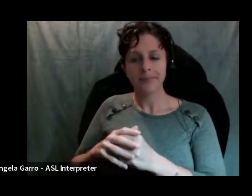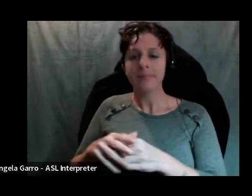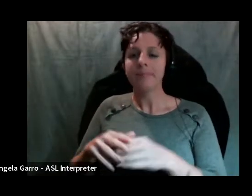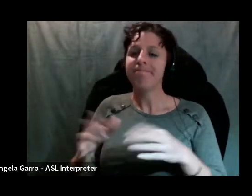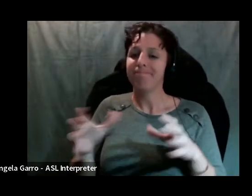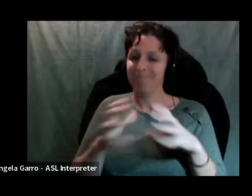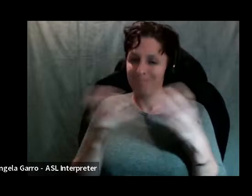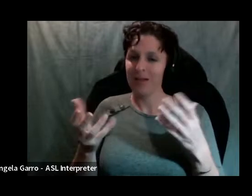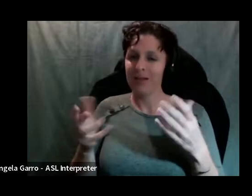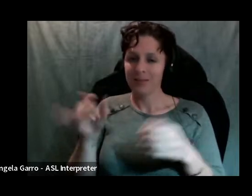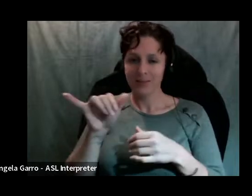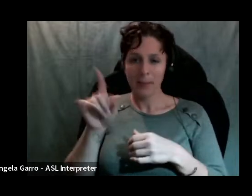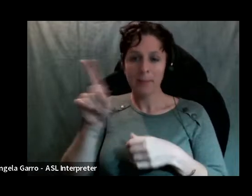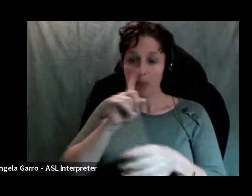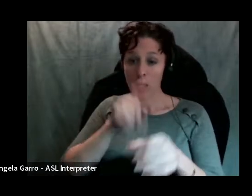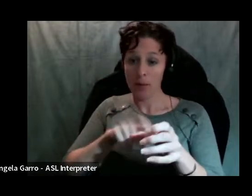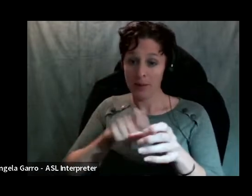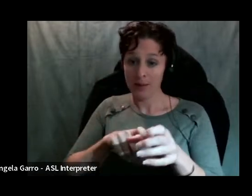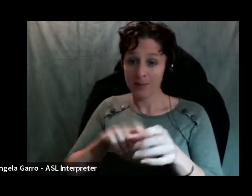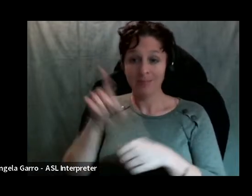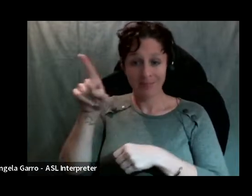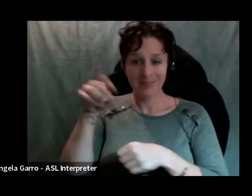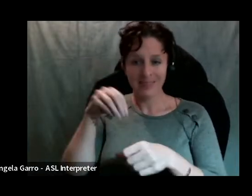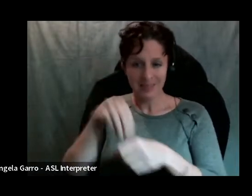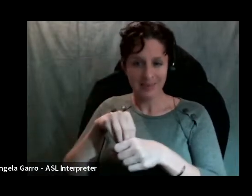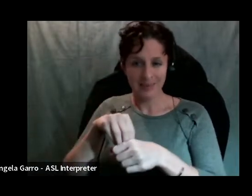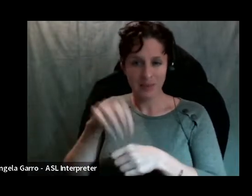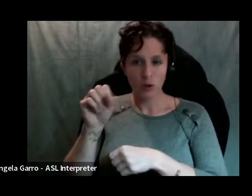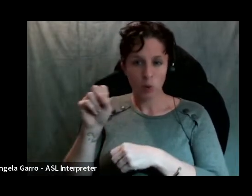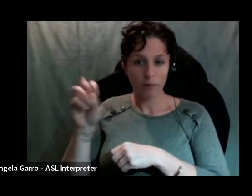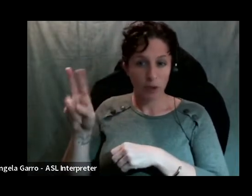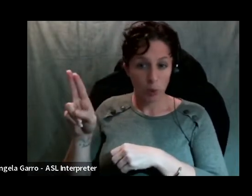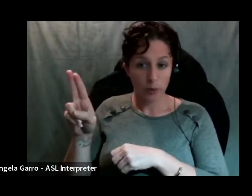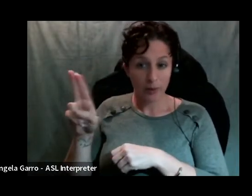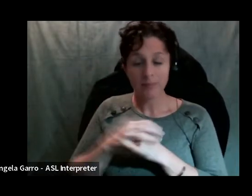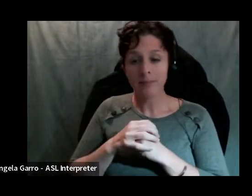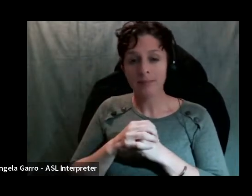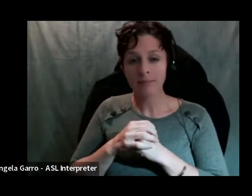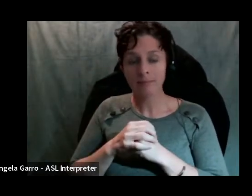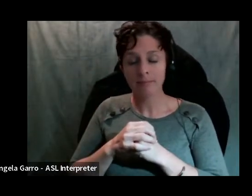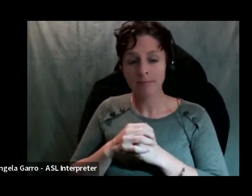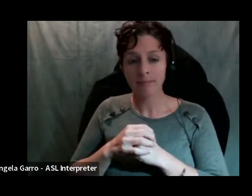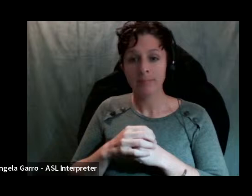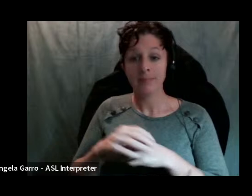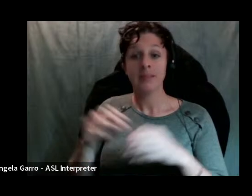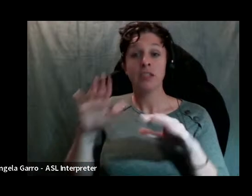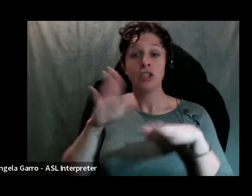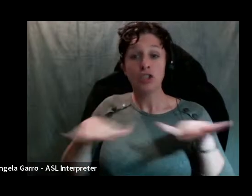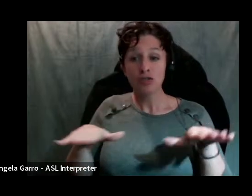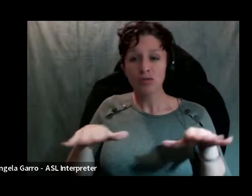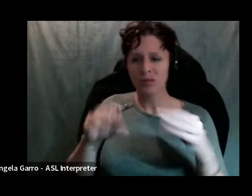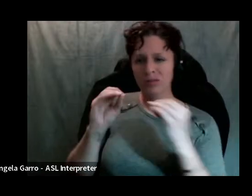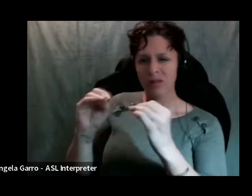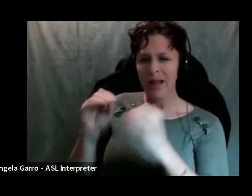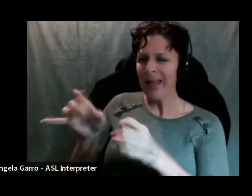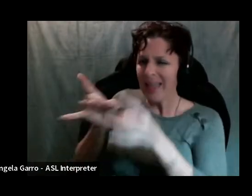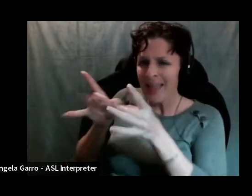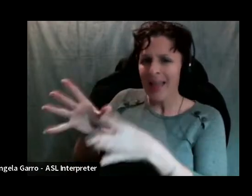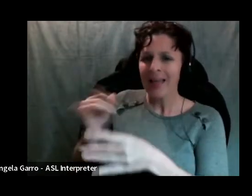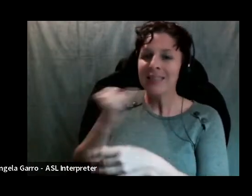capitalist framework that was prevalent in the Soviet Union. Children are being taught to hate Israel and even the United